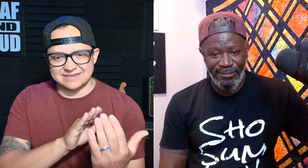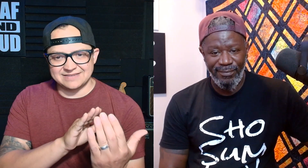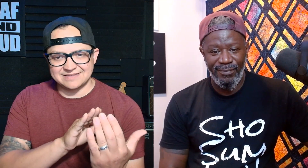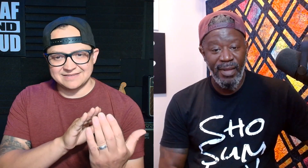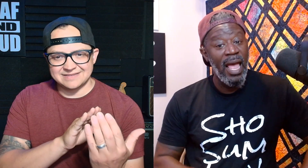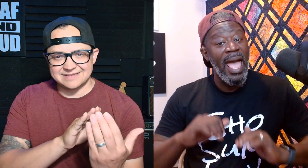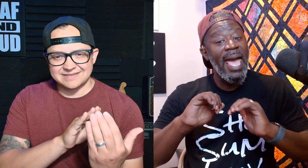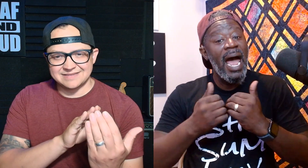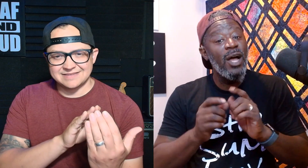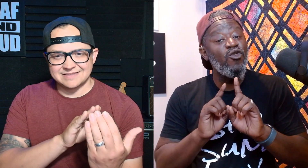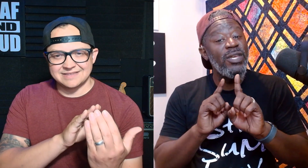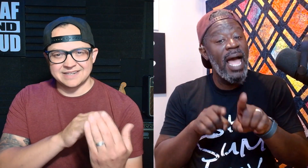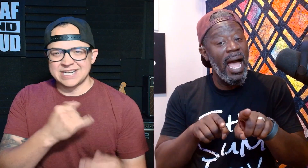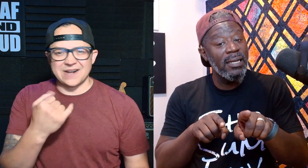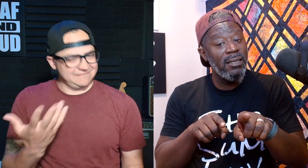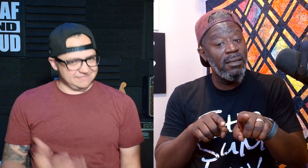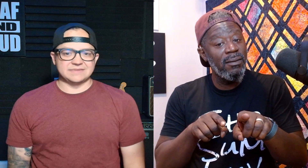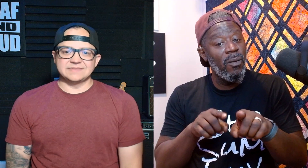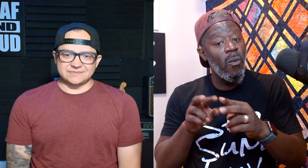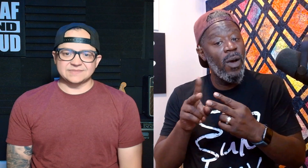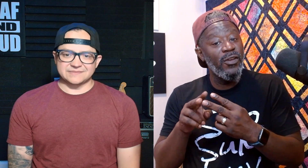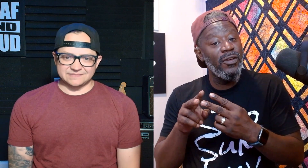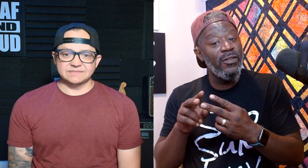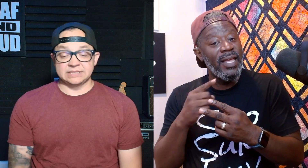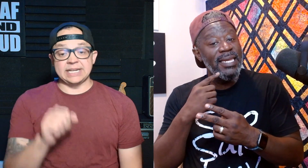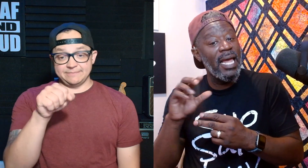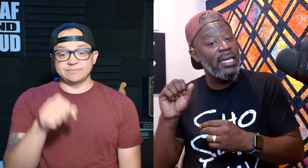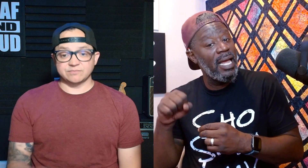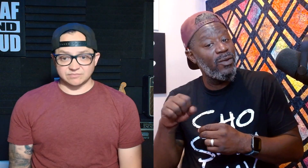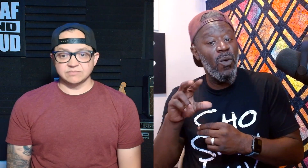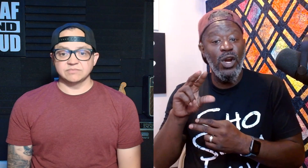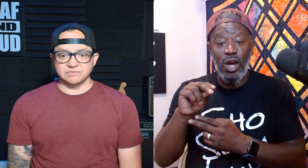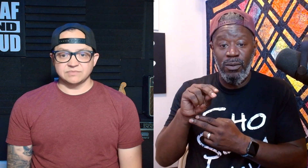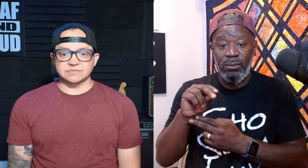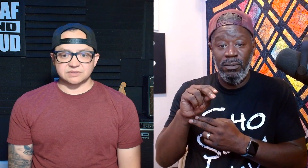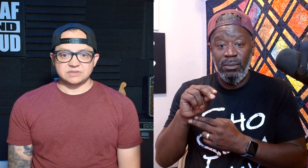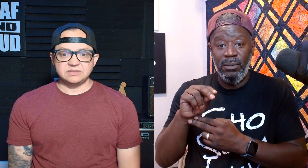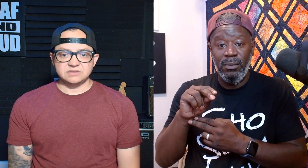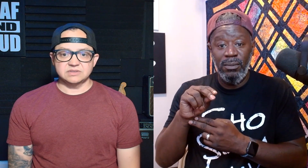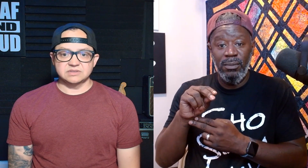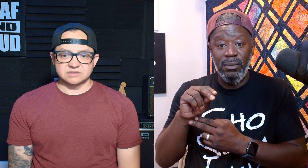it. And how you react, You know, whether they Yeah. say yes or no.